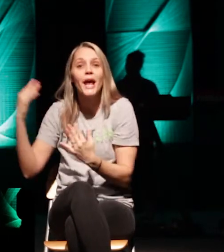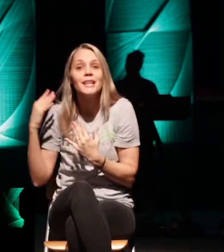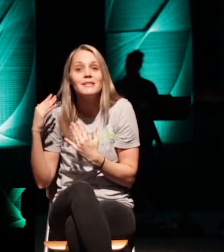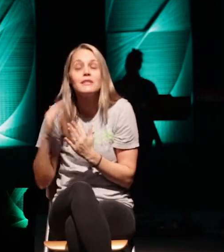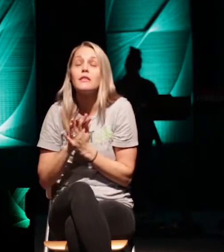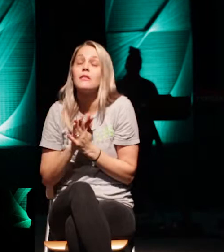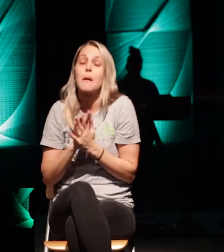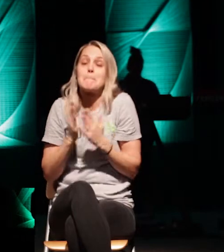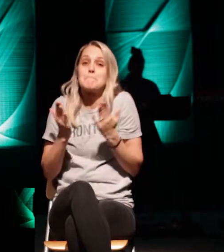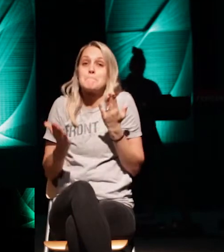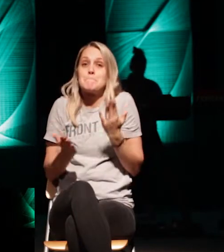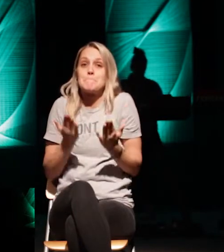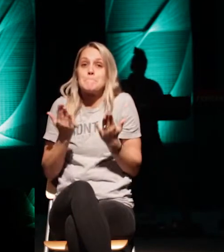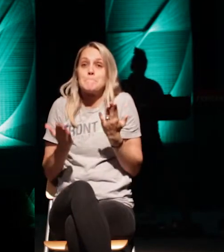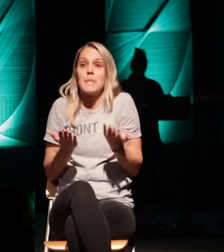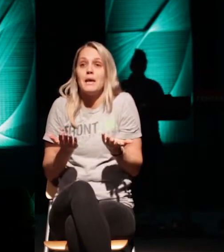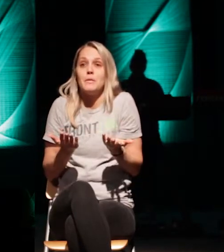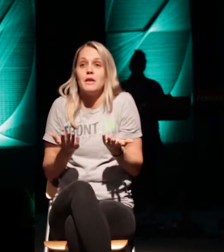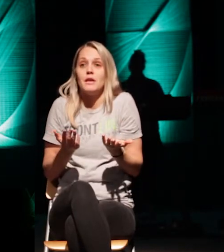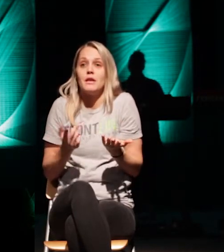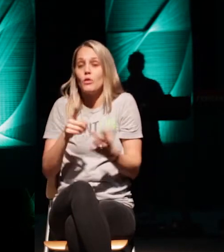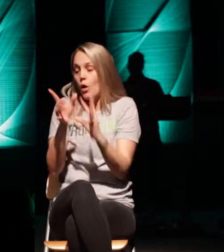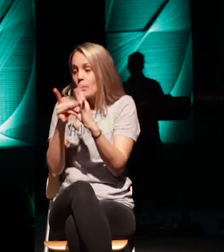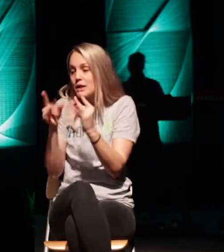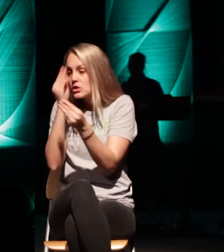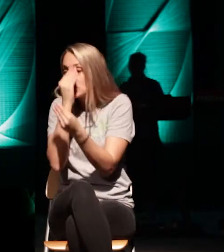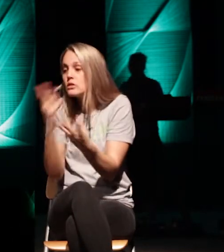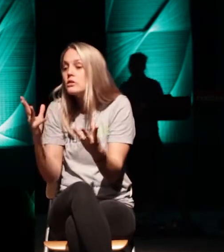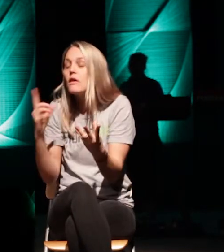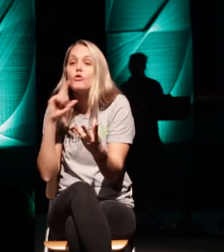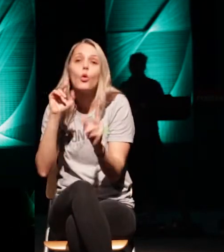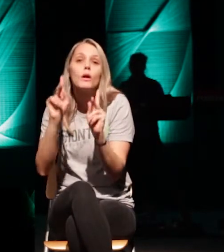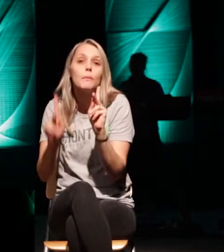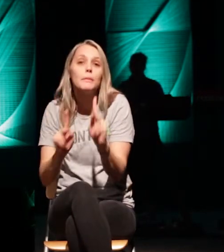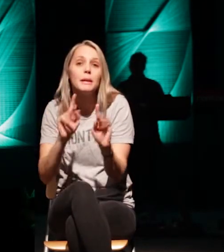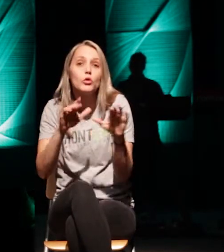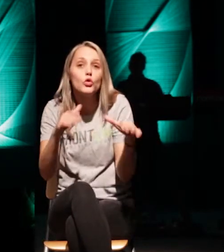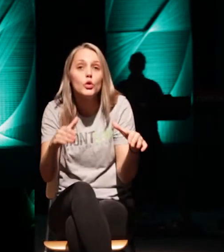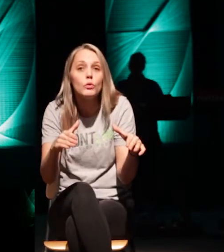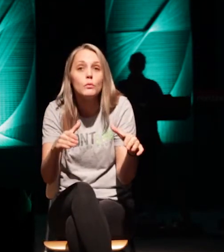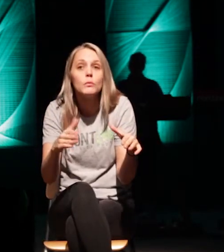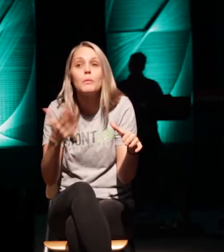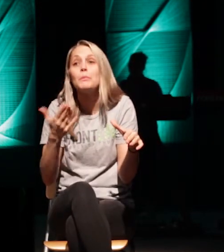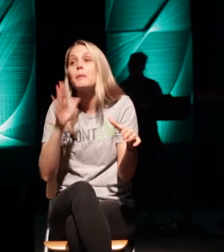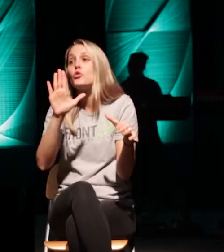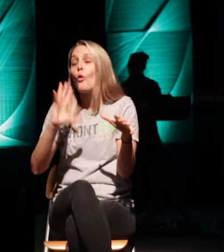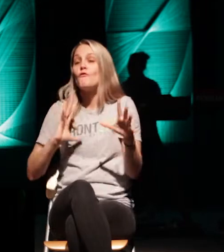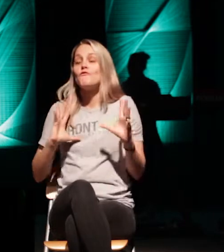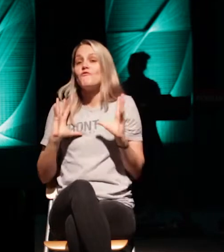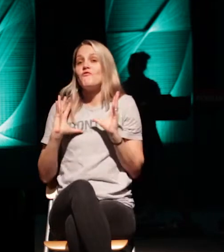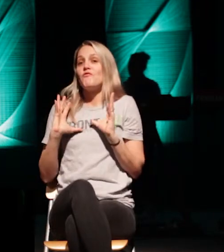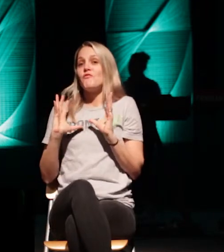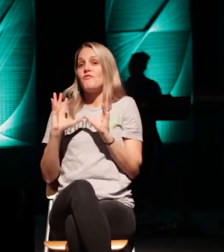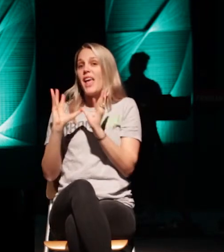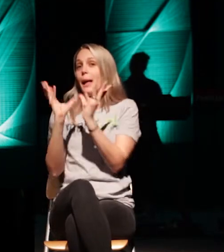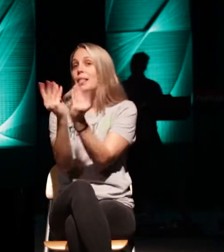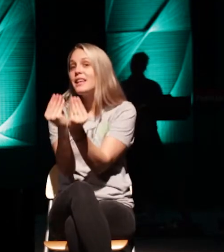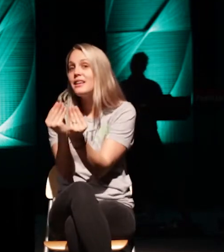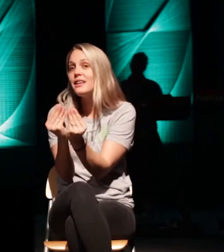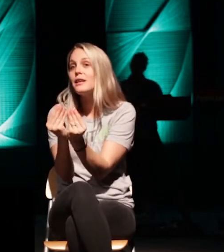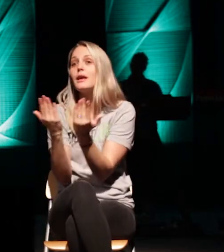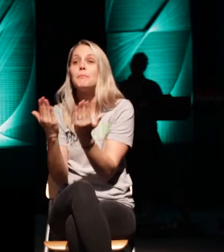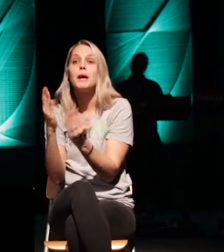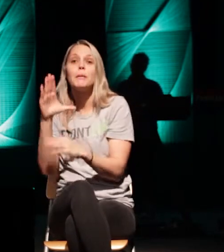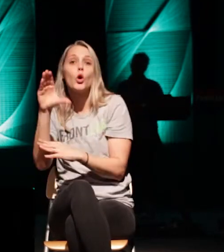just maybe, it's to a people group or to a family member or a coworker or a boss